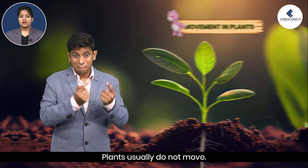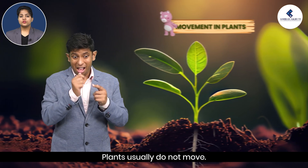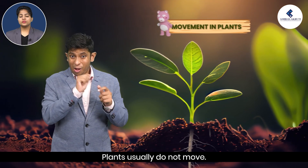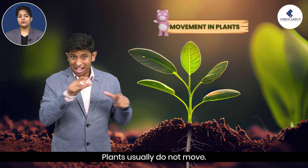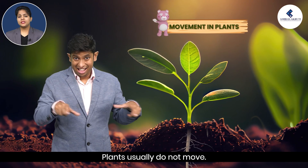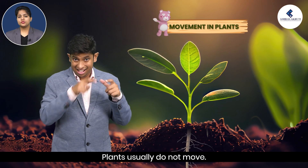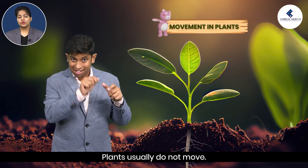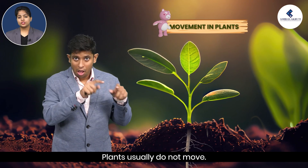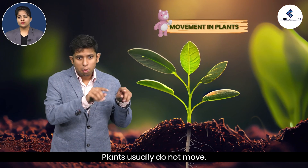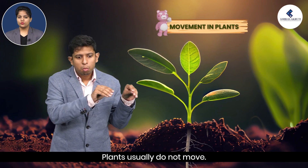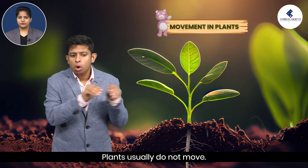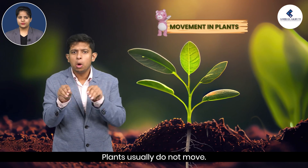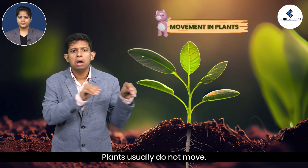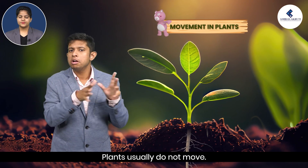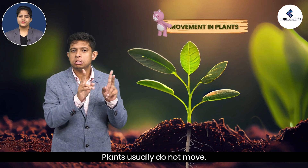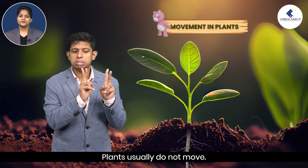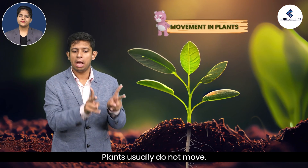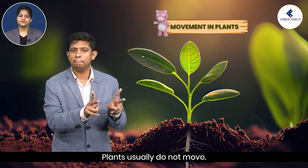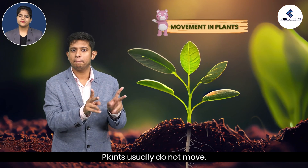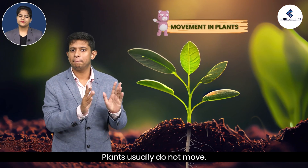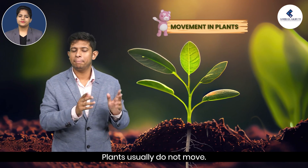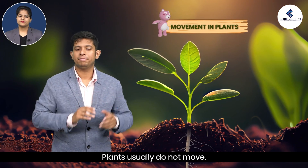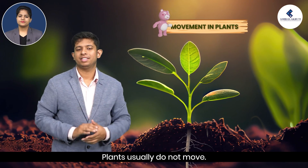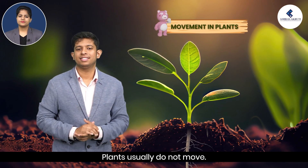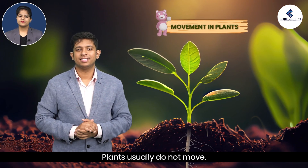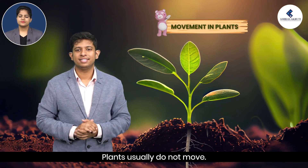Plants usually do not move.